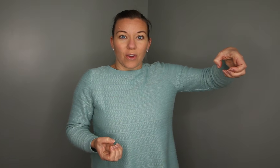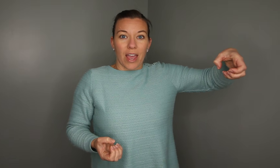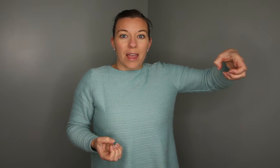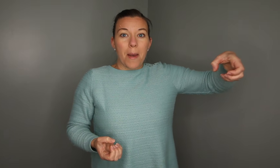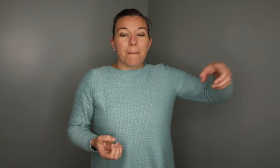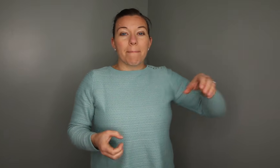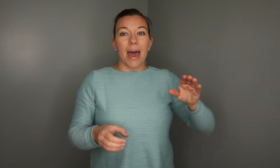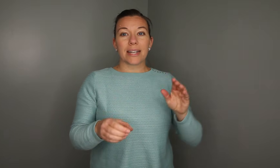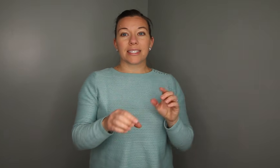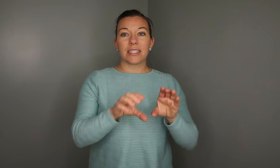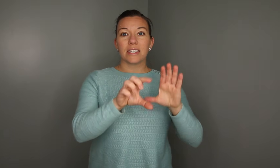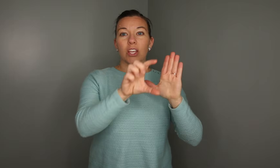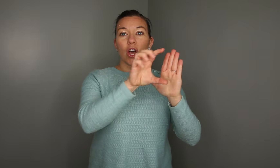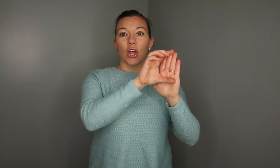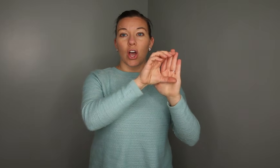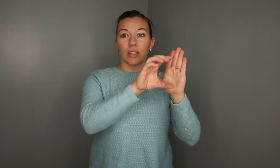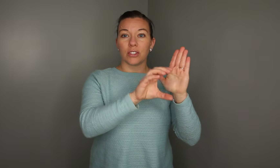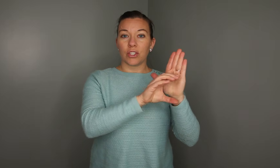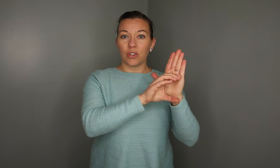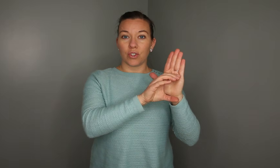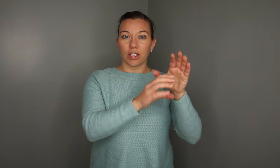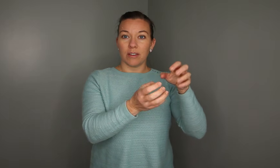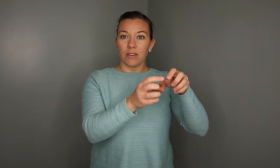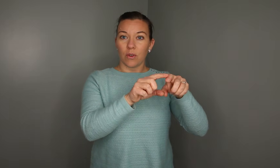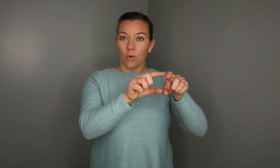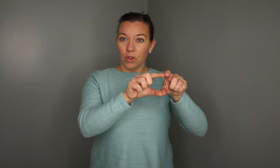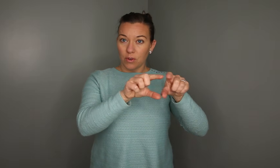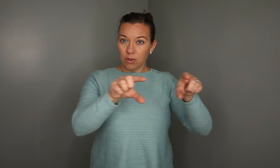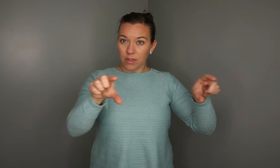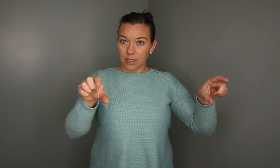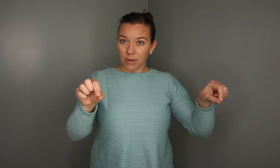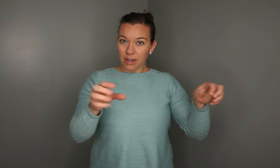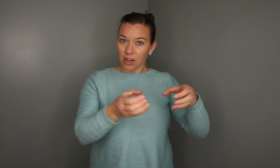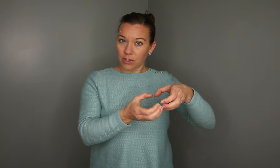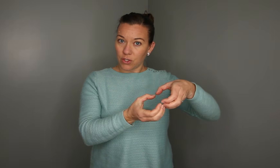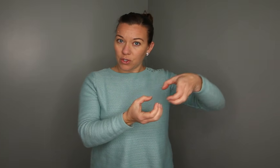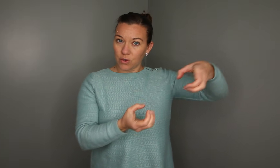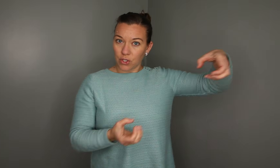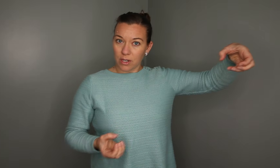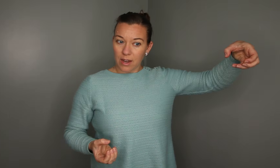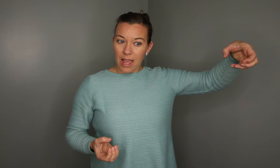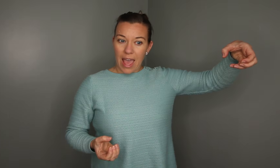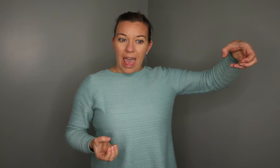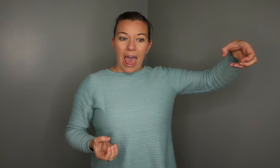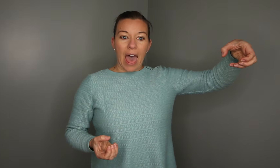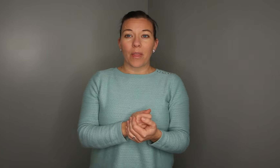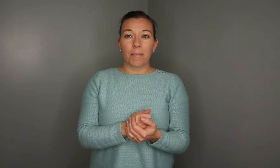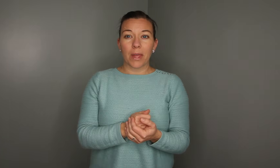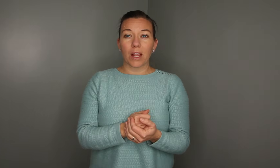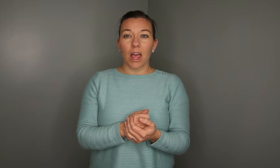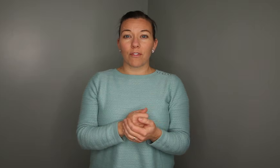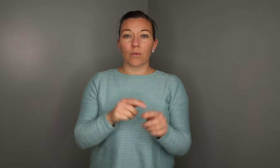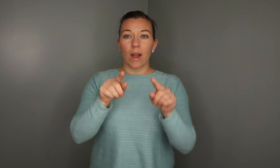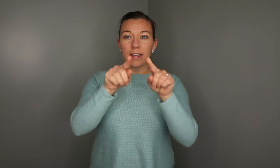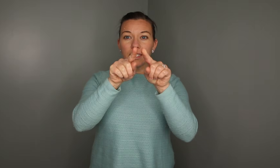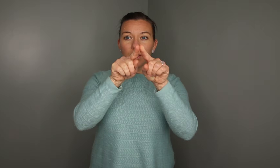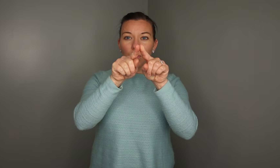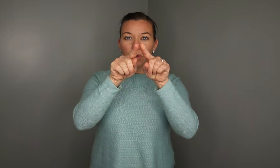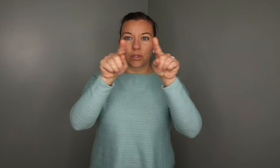Okay, Madison's Constitution, or you can do this one, Constitution. And the Bill of Rights will